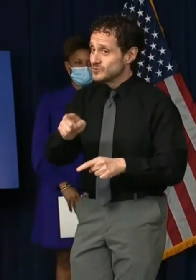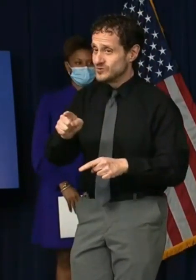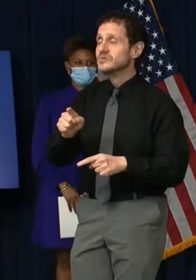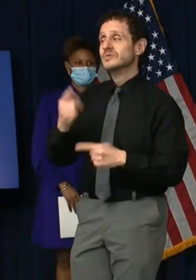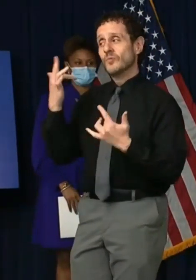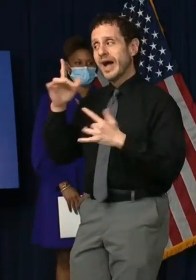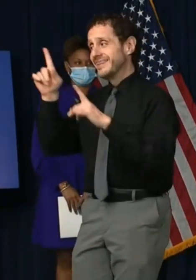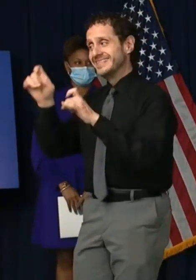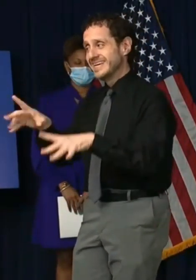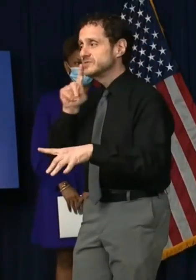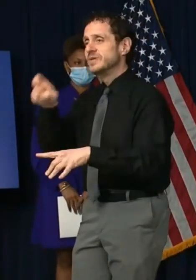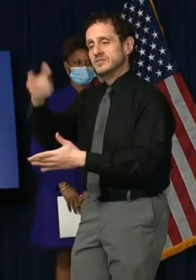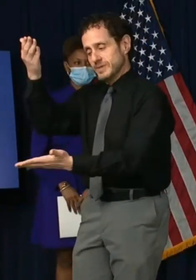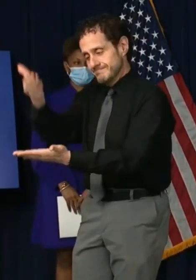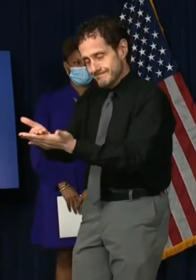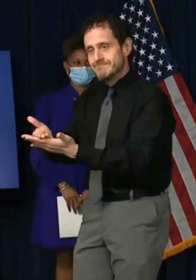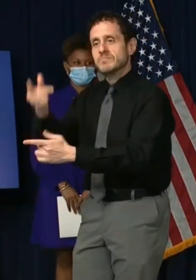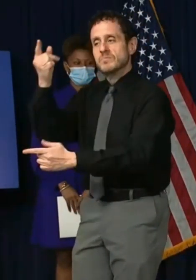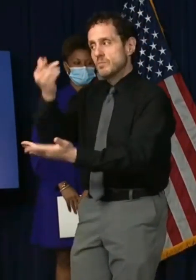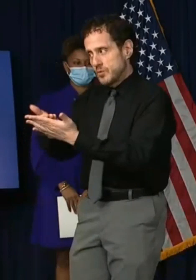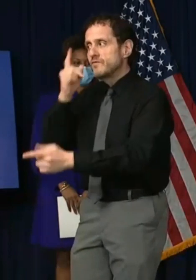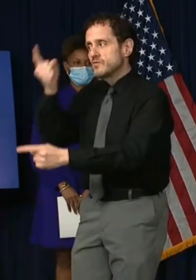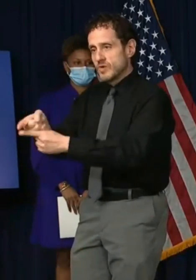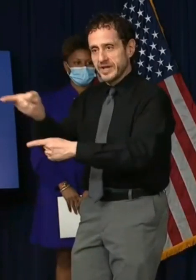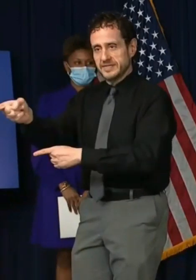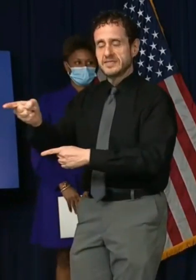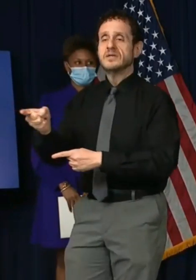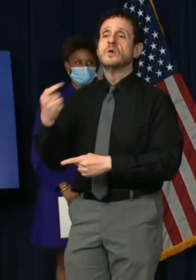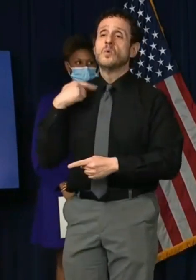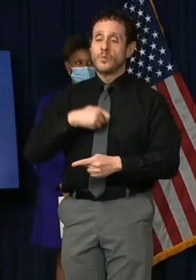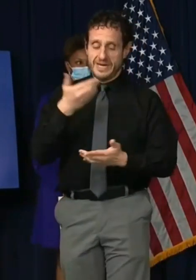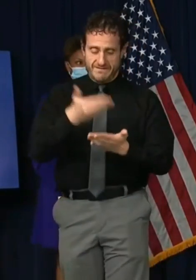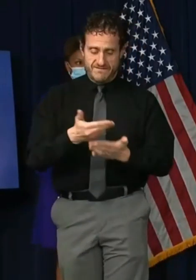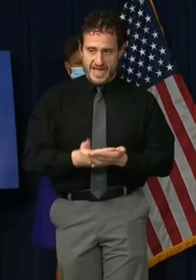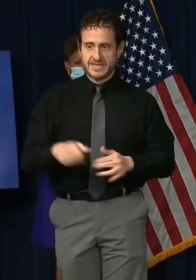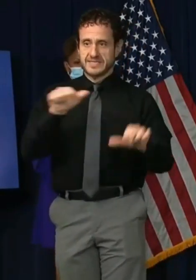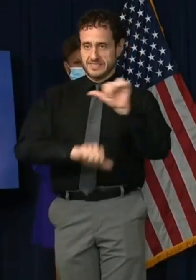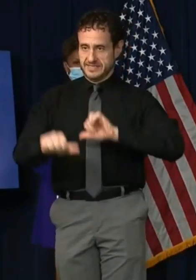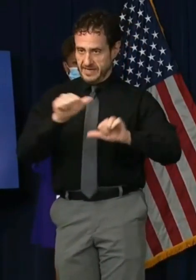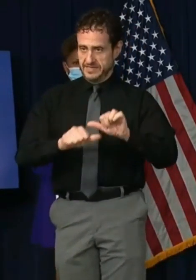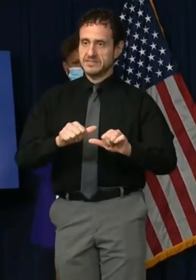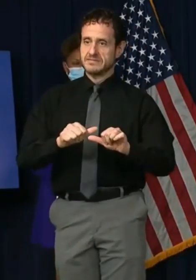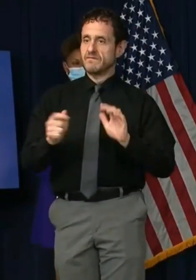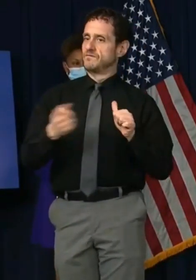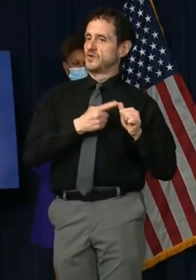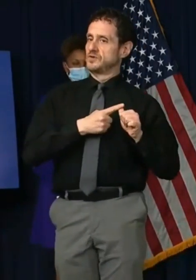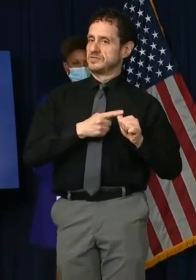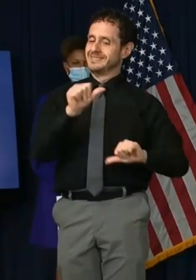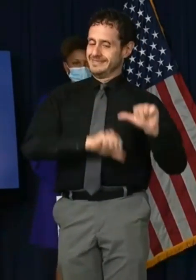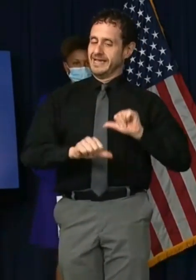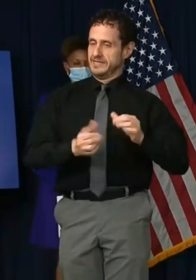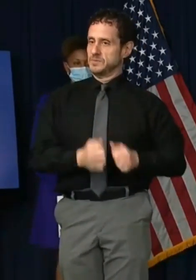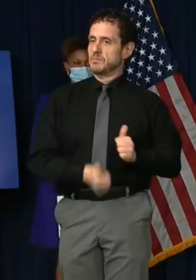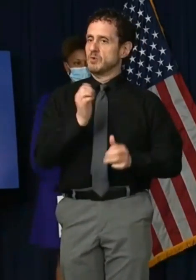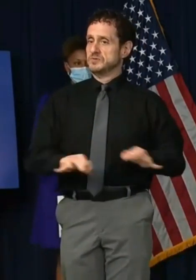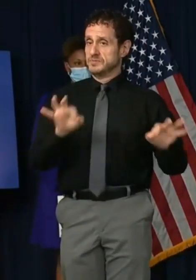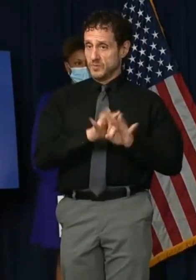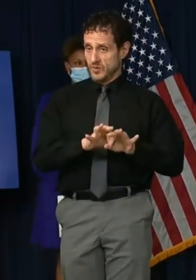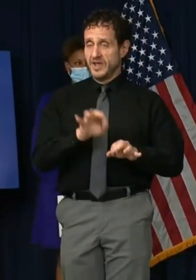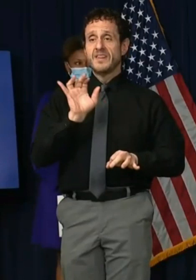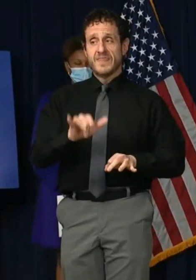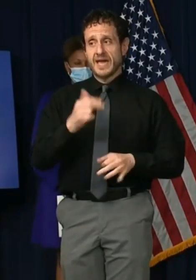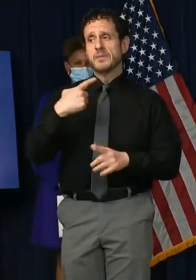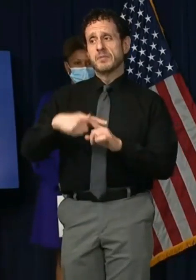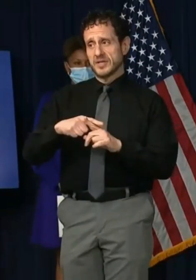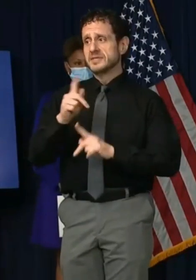rely on factual data, and we will lead with the science. That, and the goodwill of the people